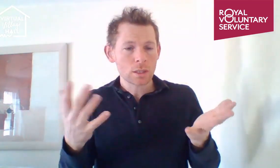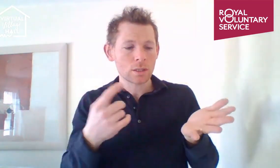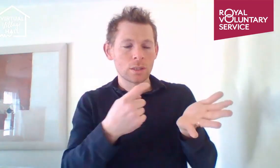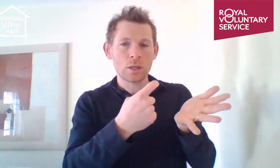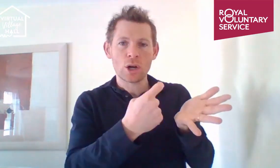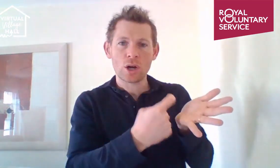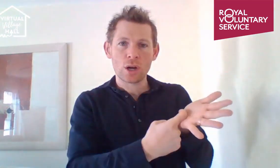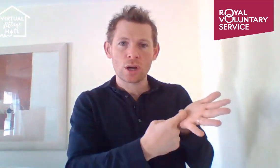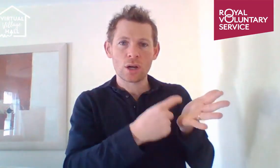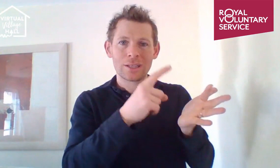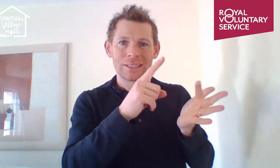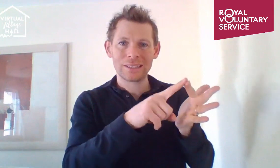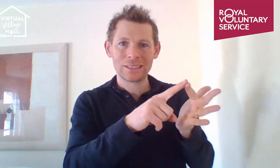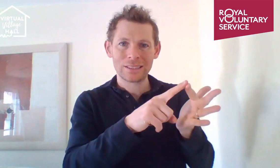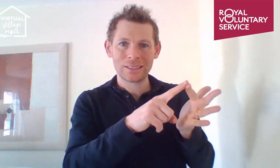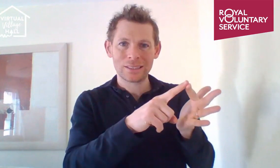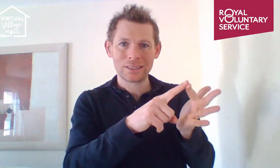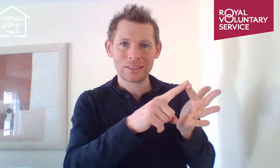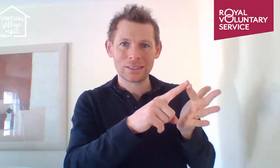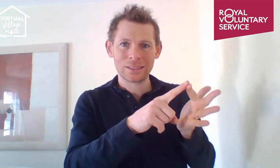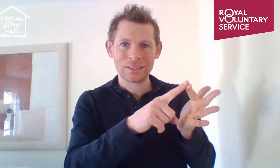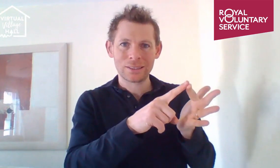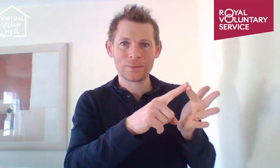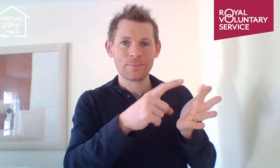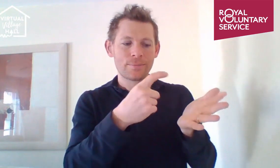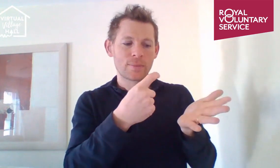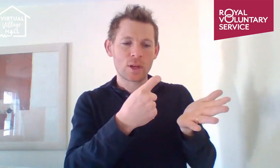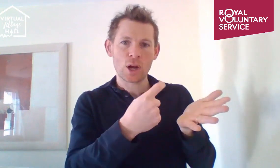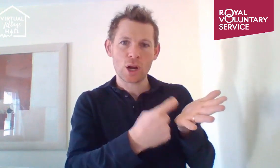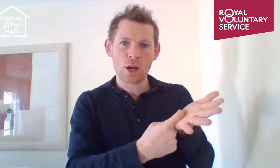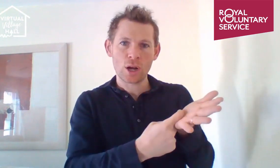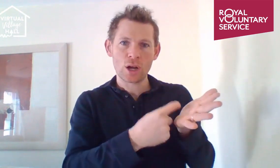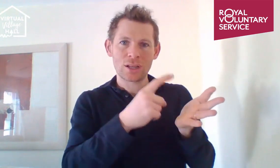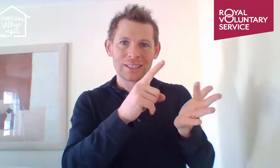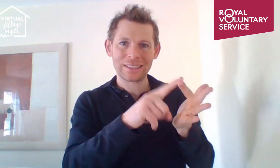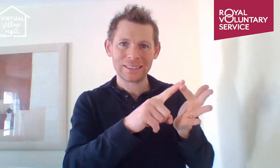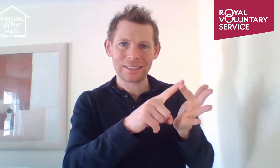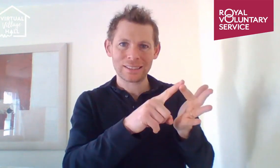Or we can finger spell it, just RE,